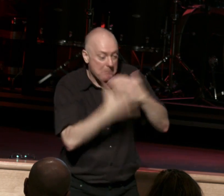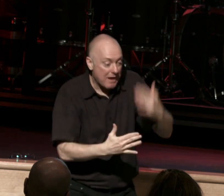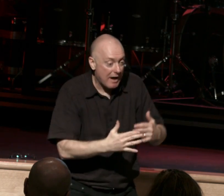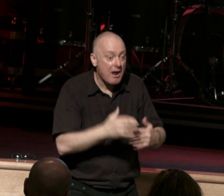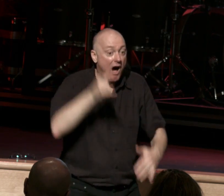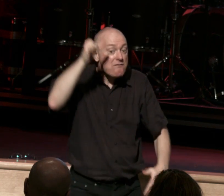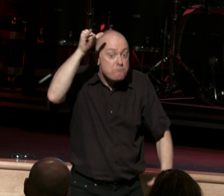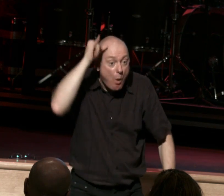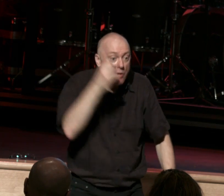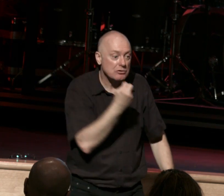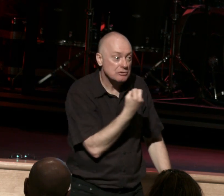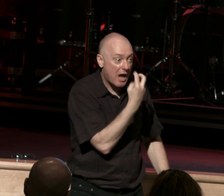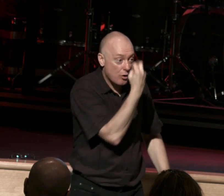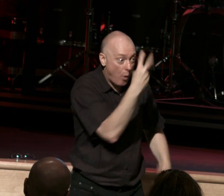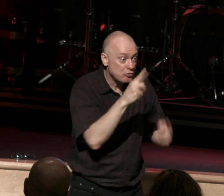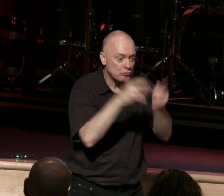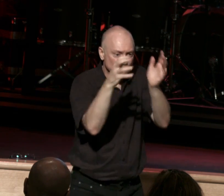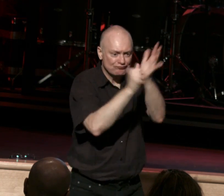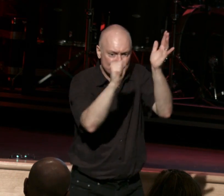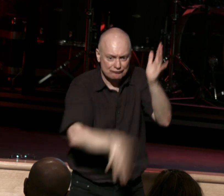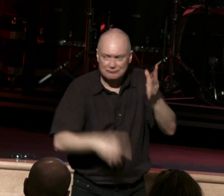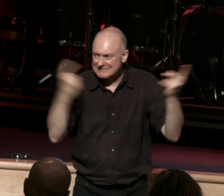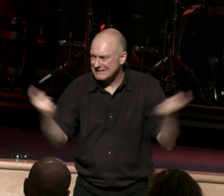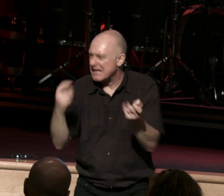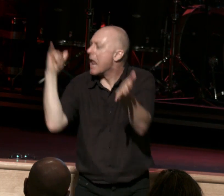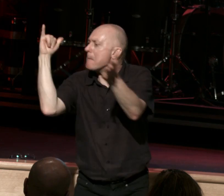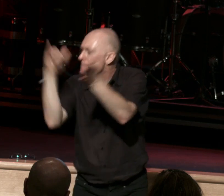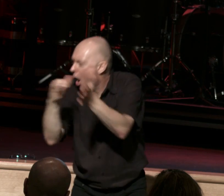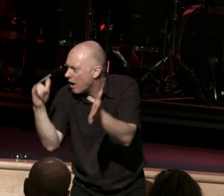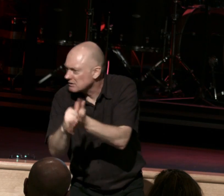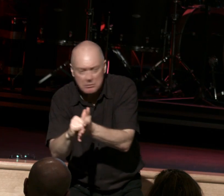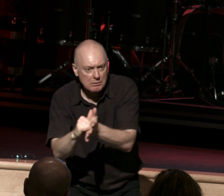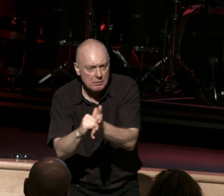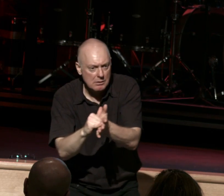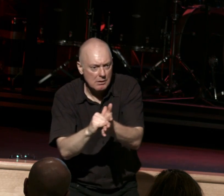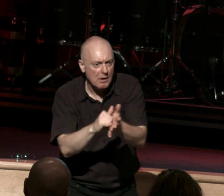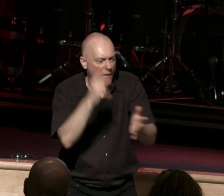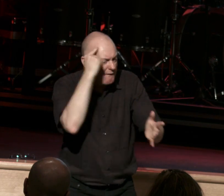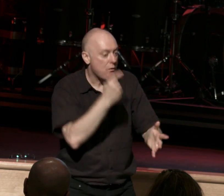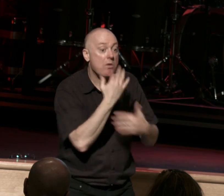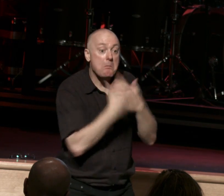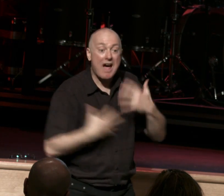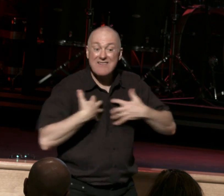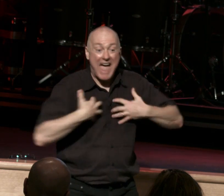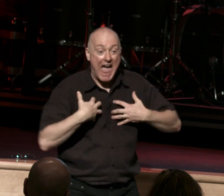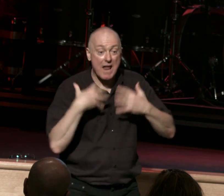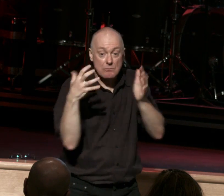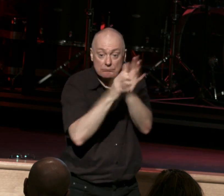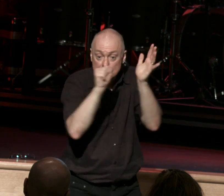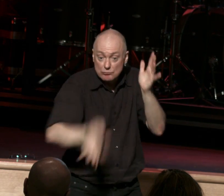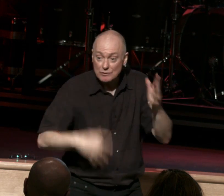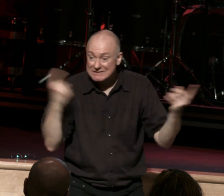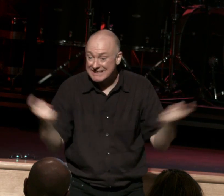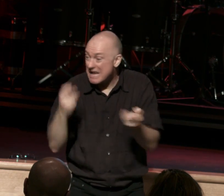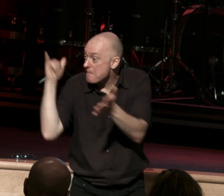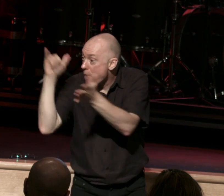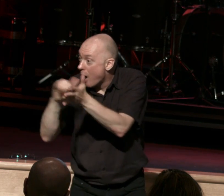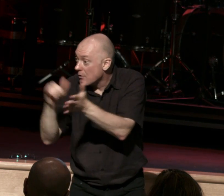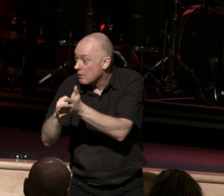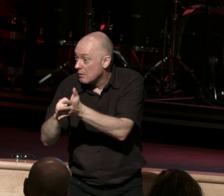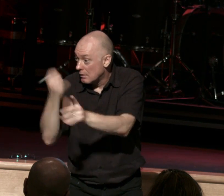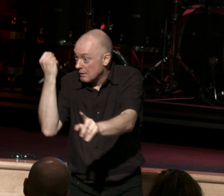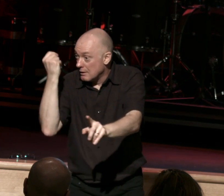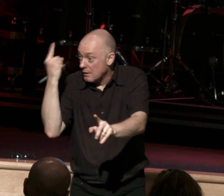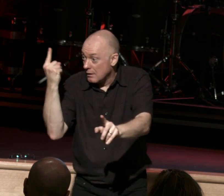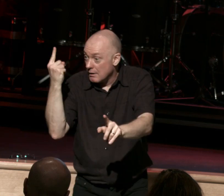for the blood of bulls and goats to take away sin." It's impossible for the blood of an animal to take away sin.